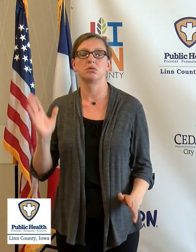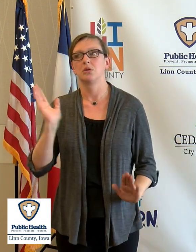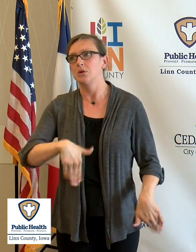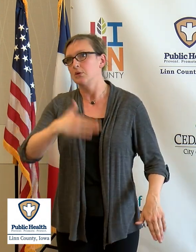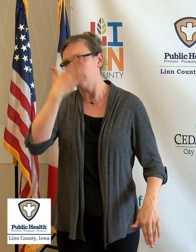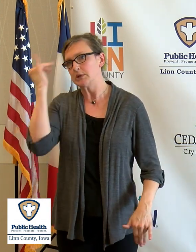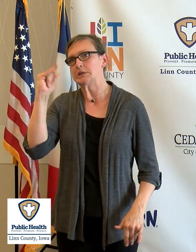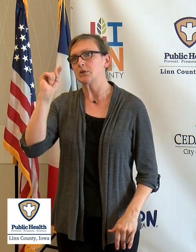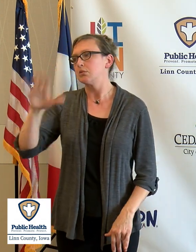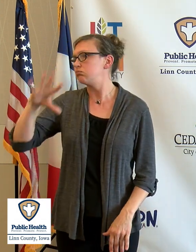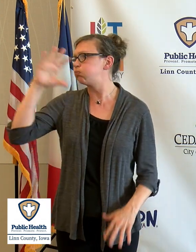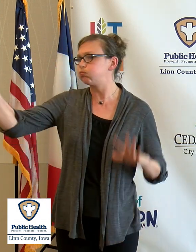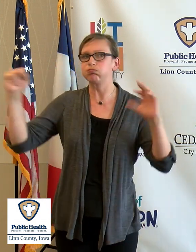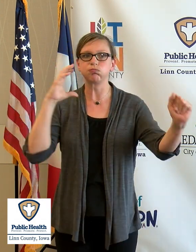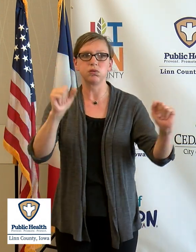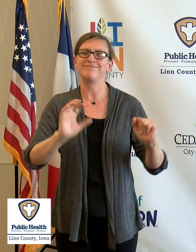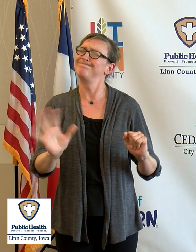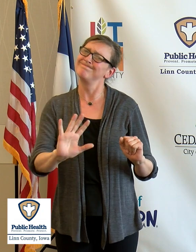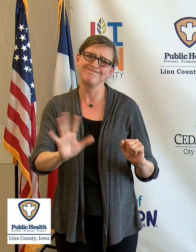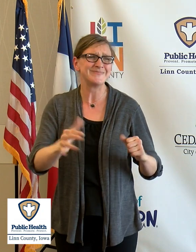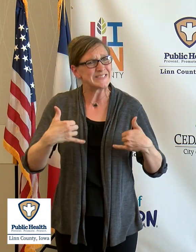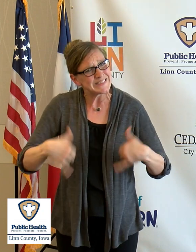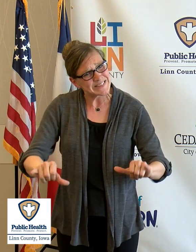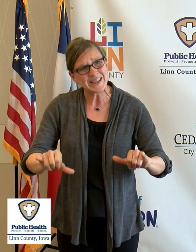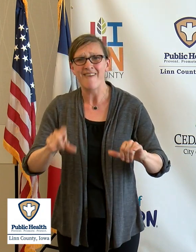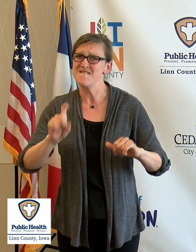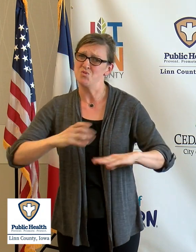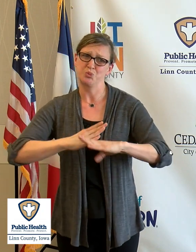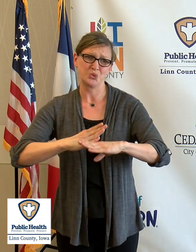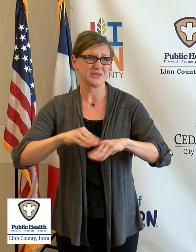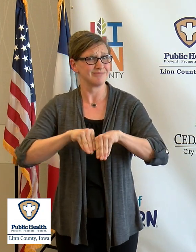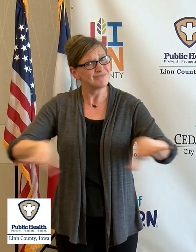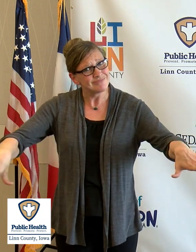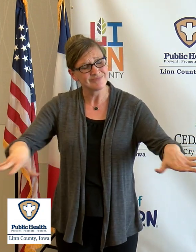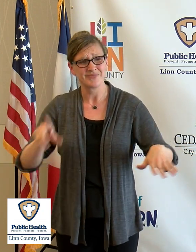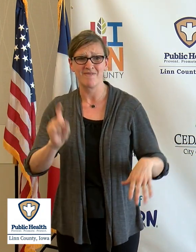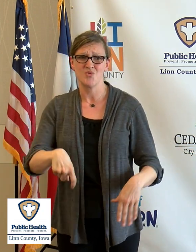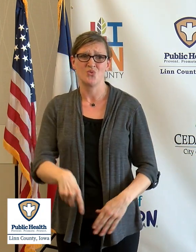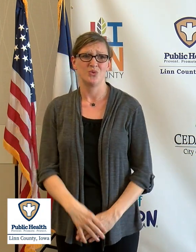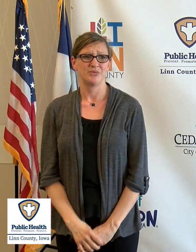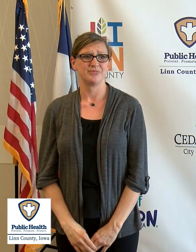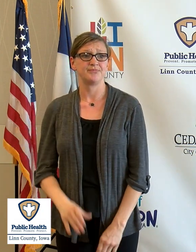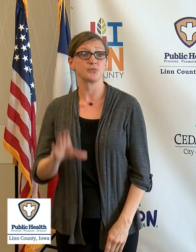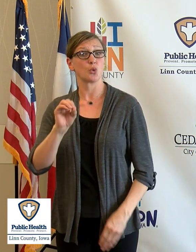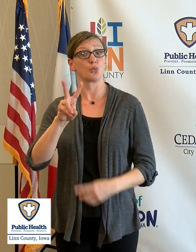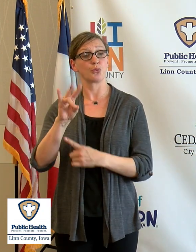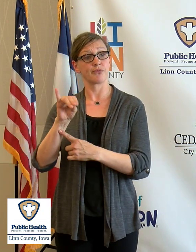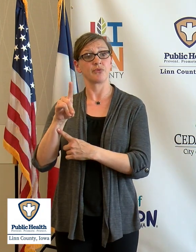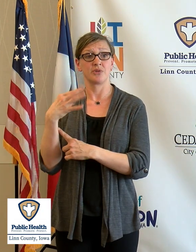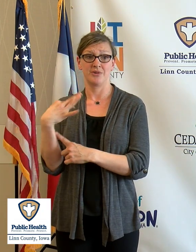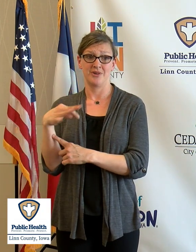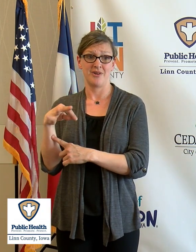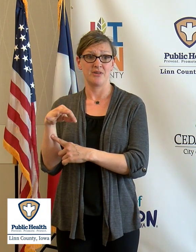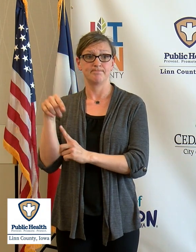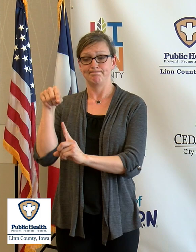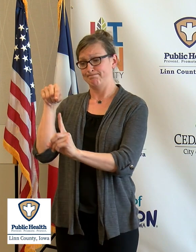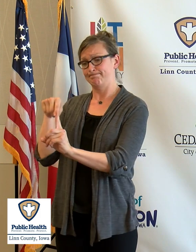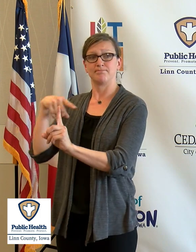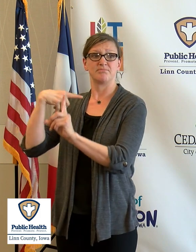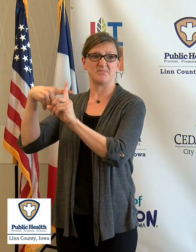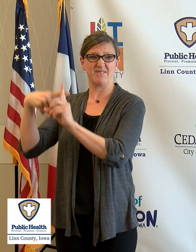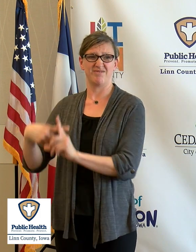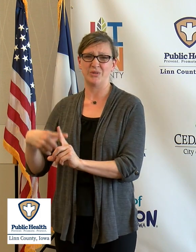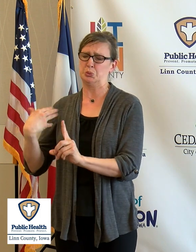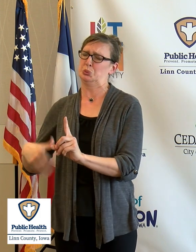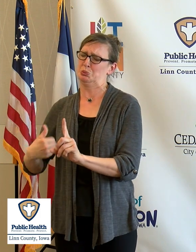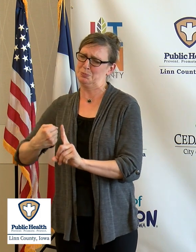Now, one final point I'd like to make before I conclude is that COVID-19 is clearly impacting us all. There